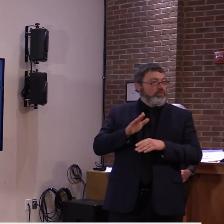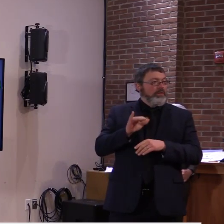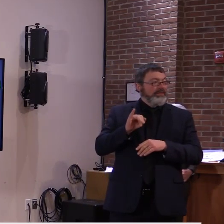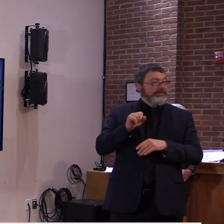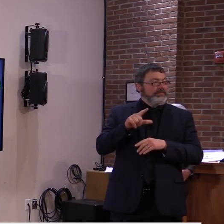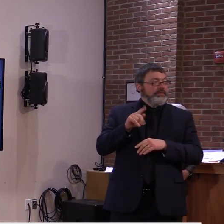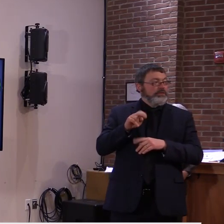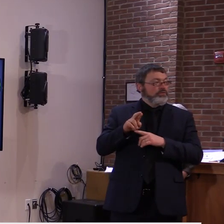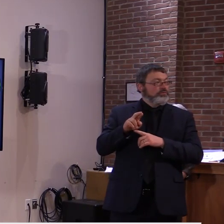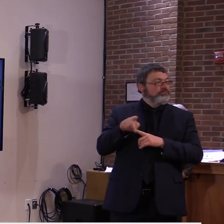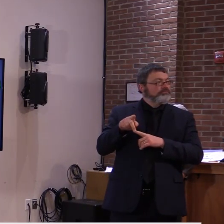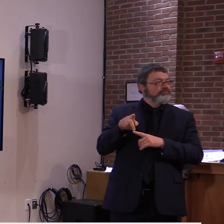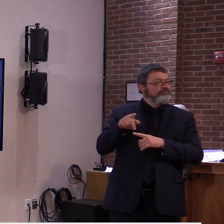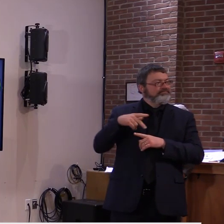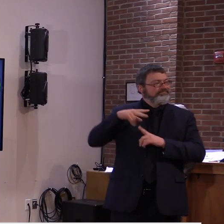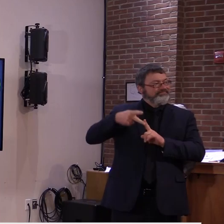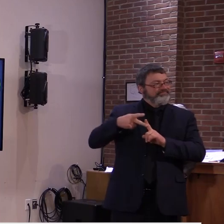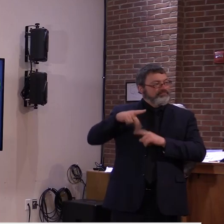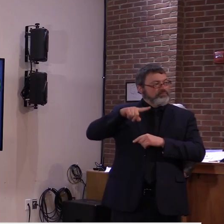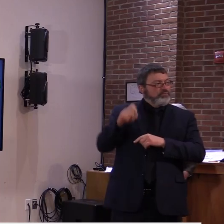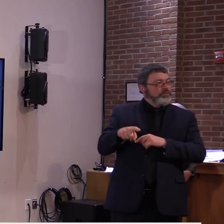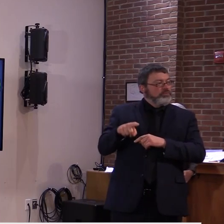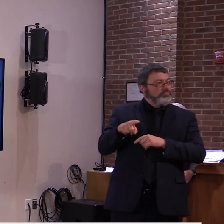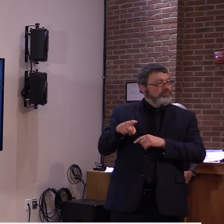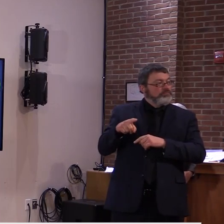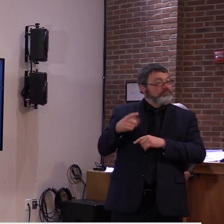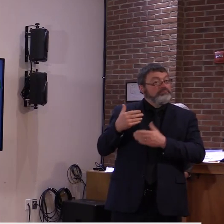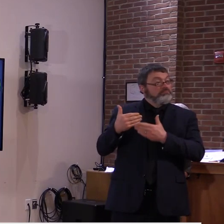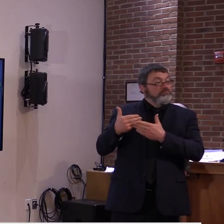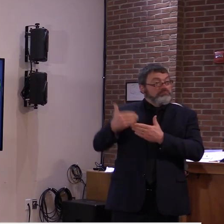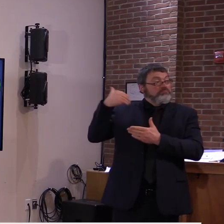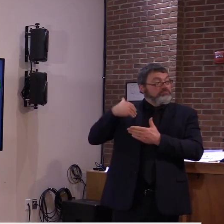something finalized in the next few weeks.